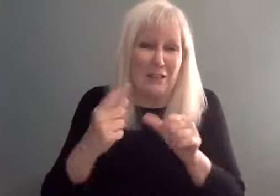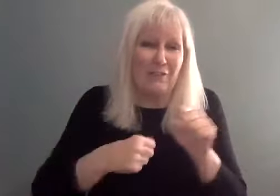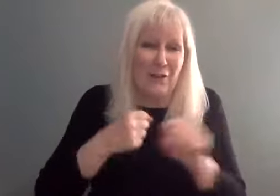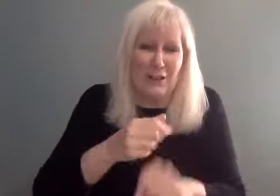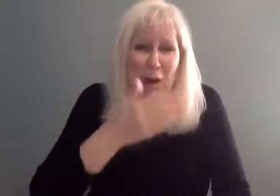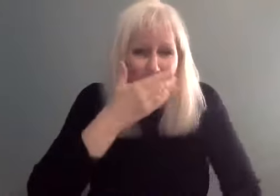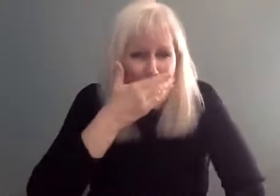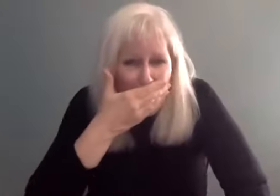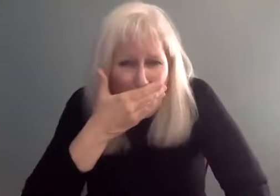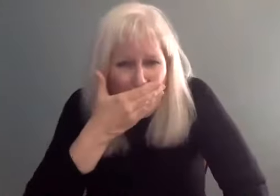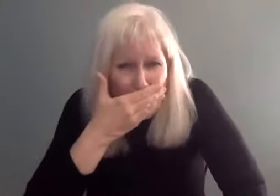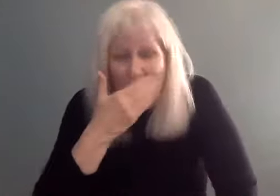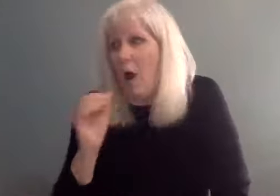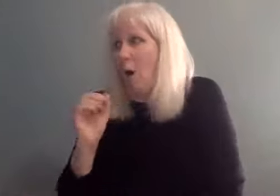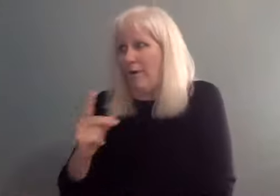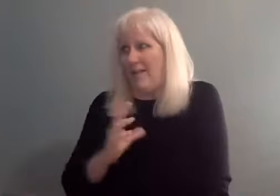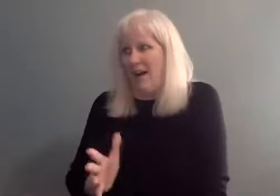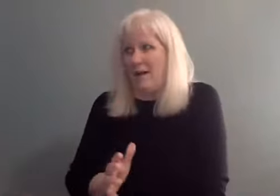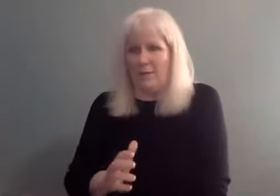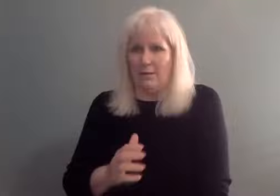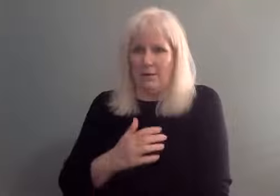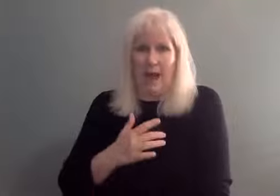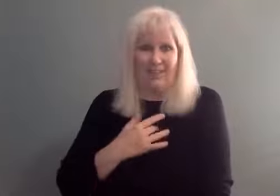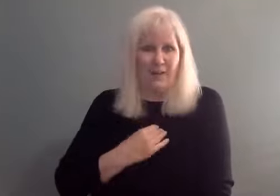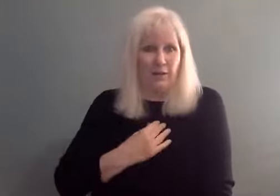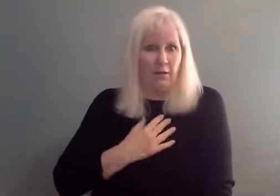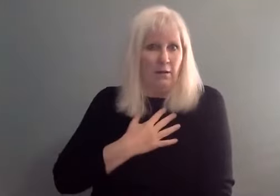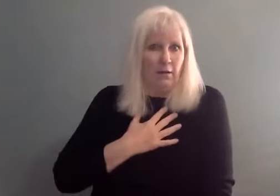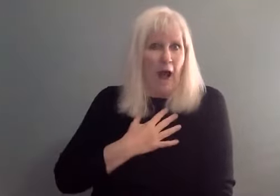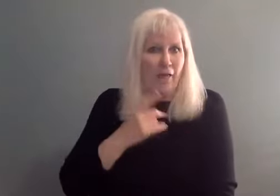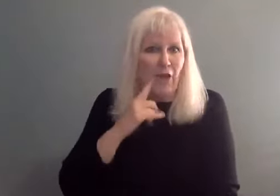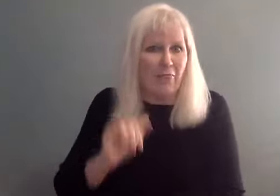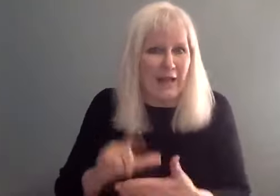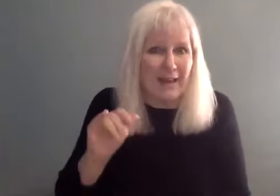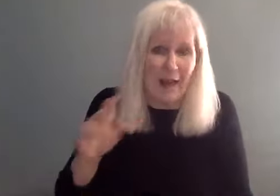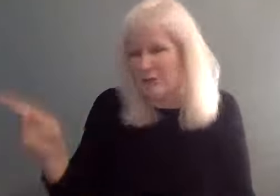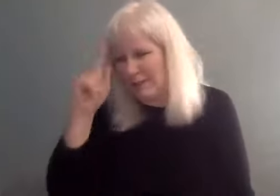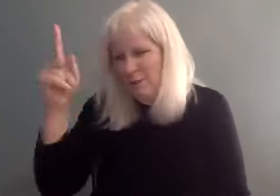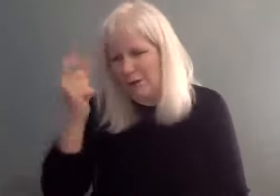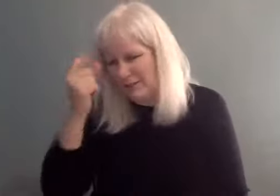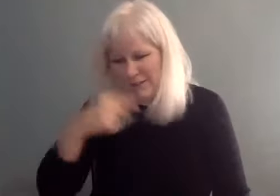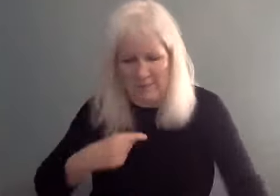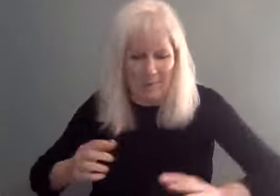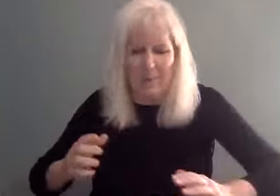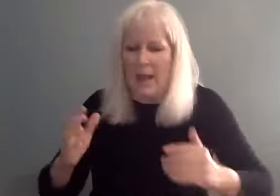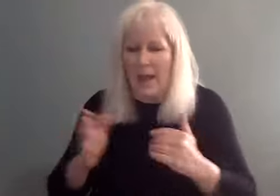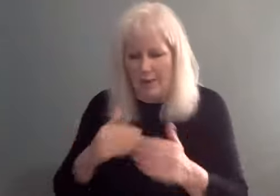like, okay. She was smart. She was smart. She got me. And then there was this lady. I'm working